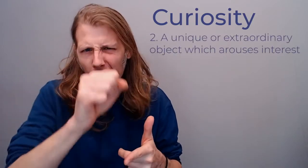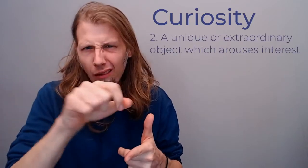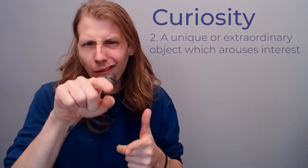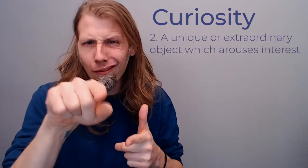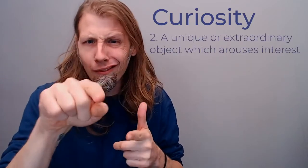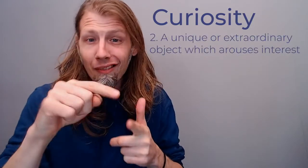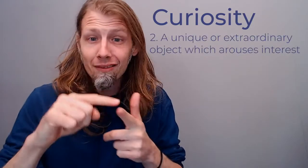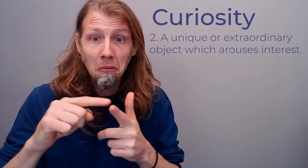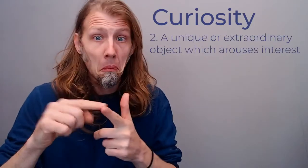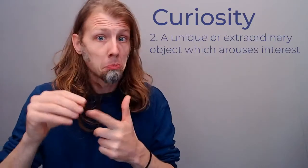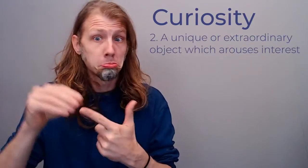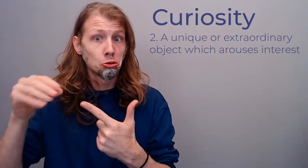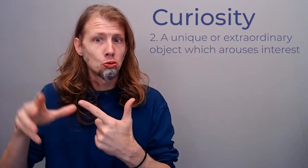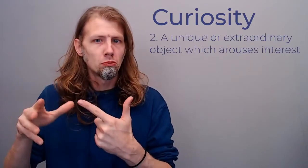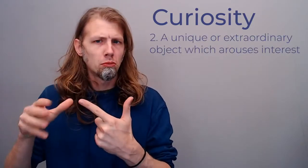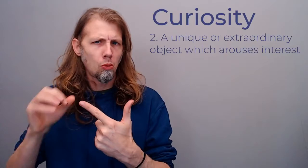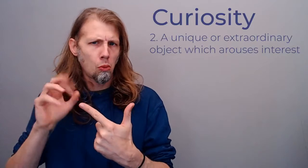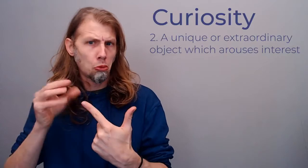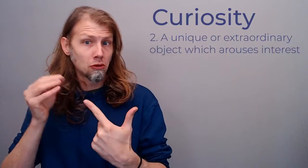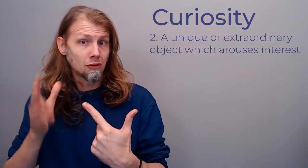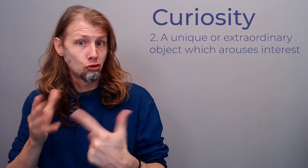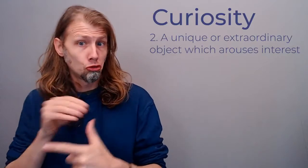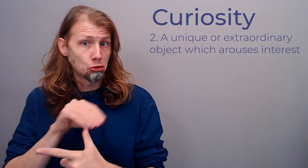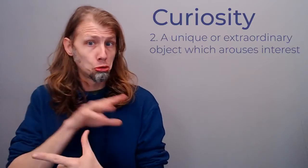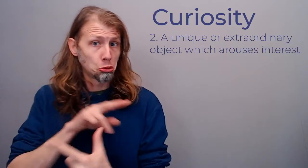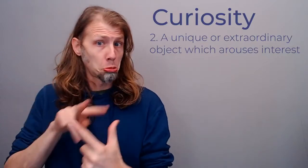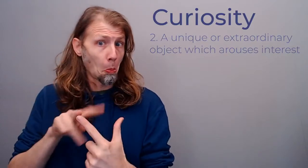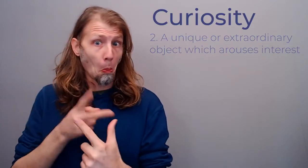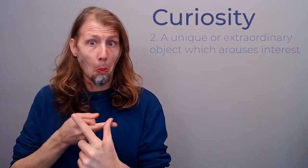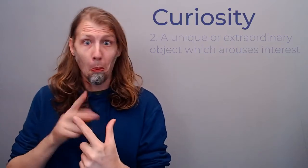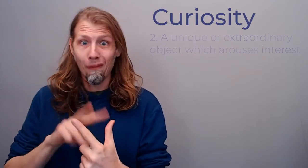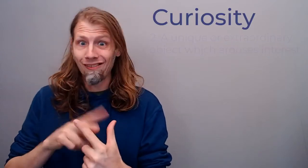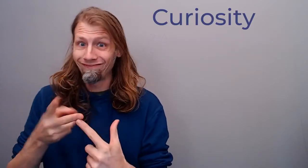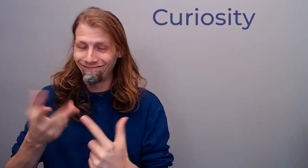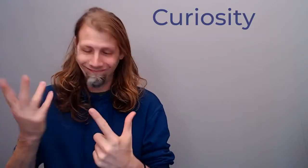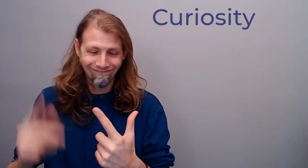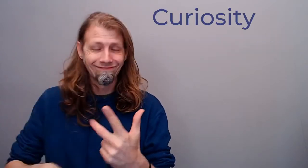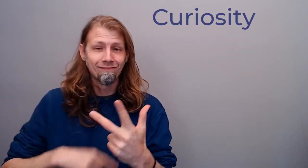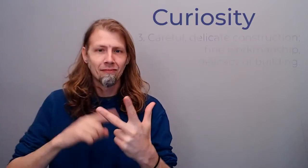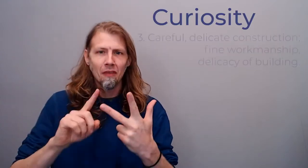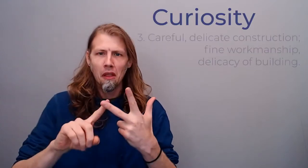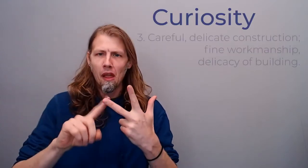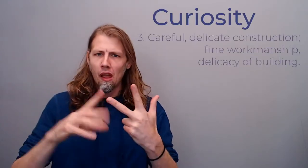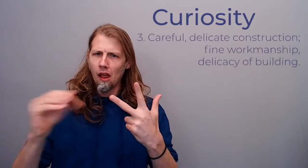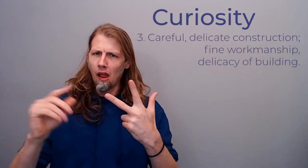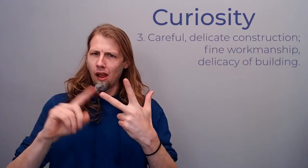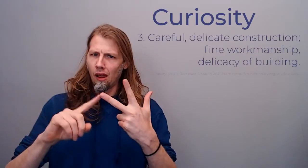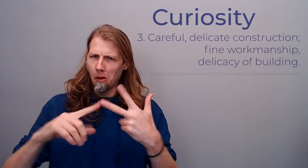stands out. This could be true for teachers or students. The third is